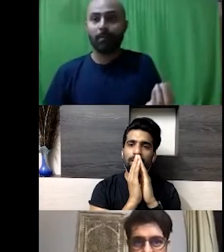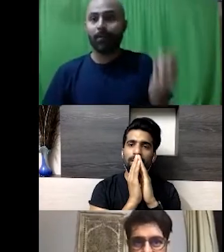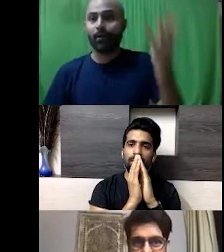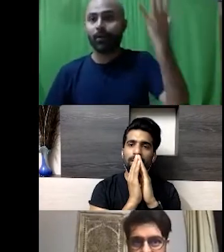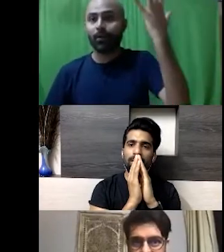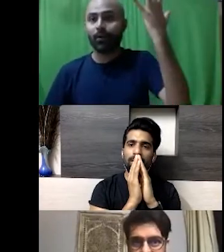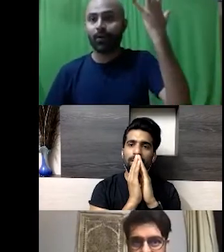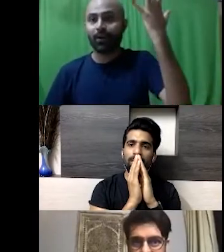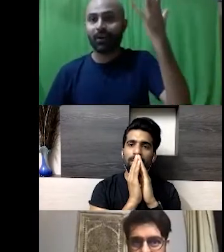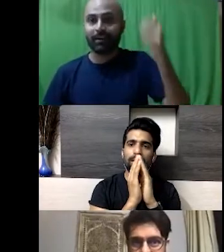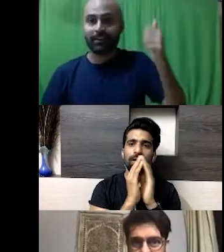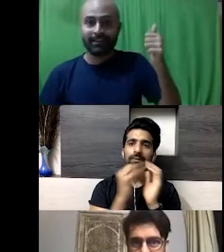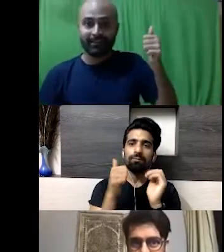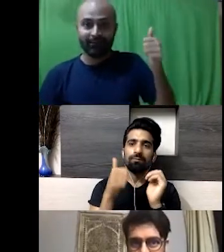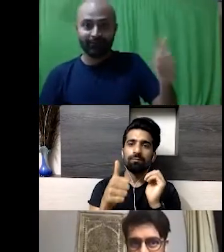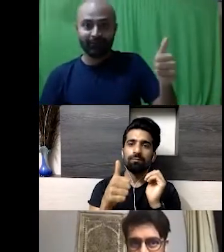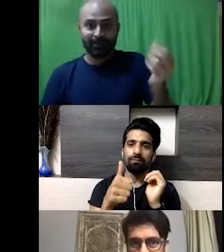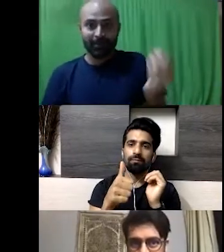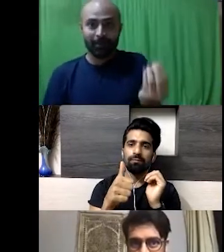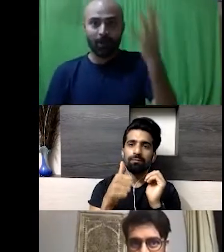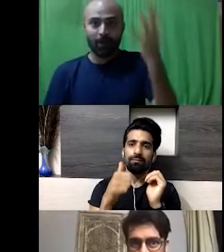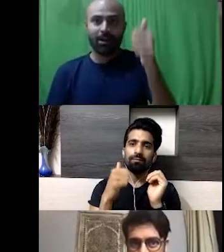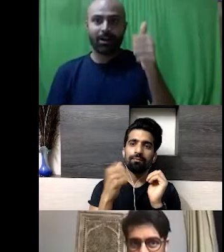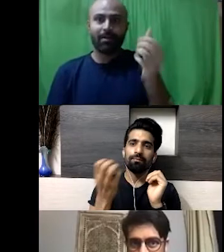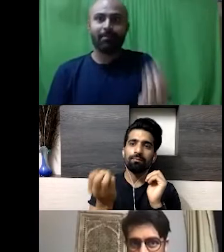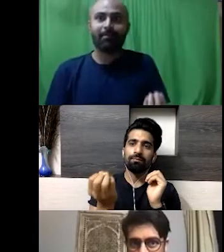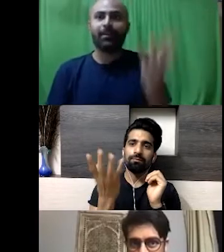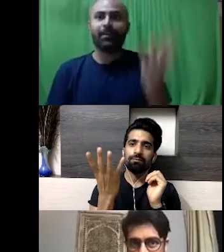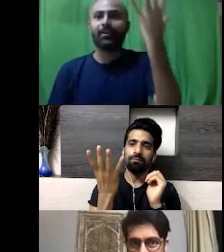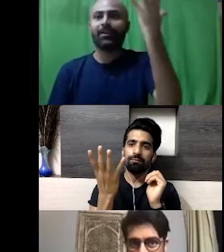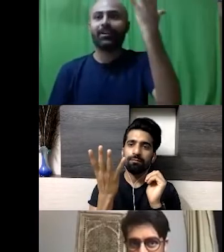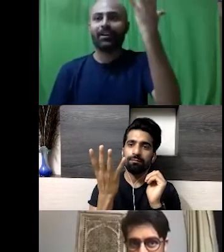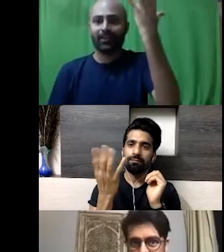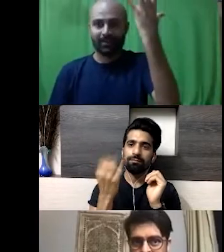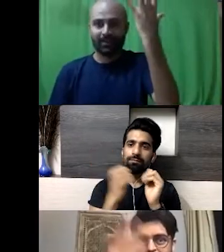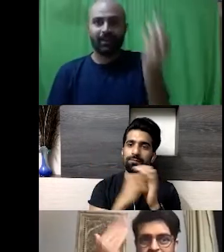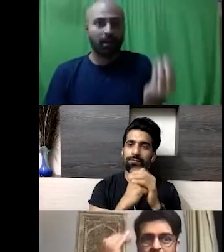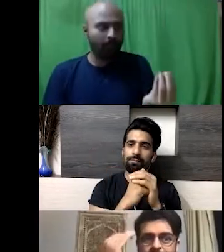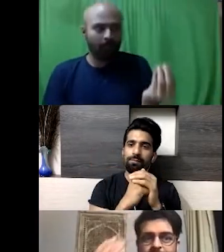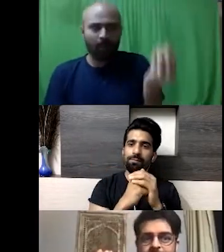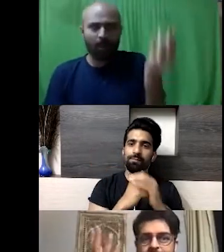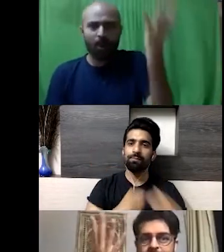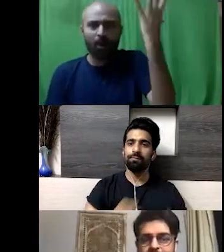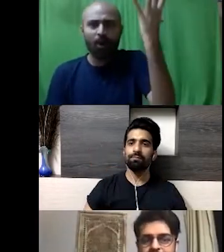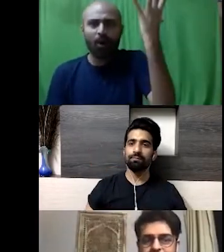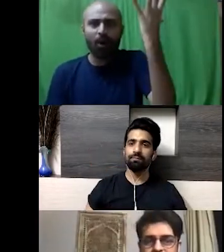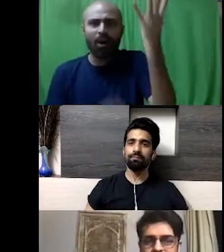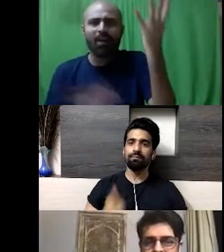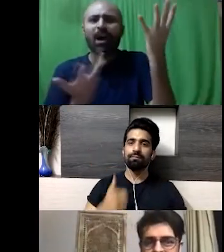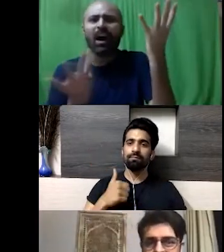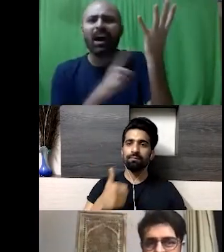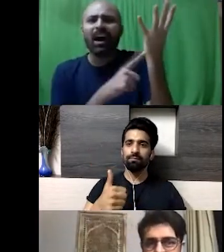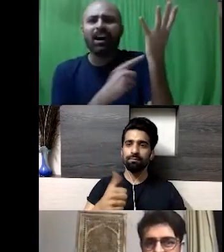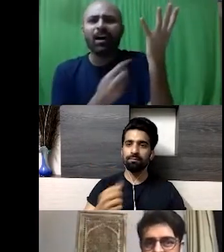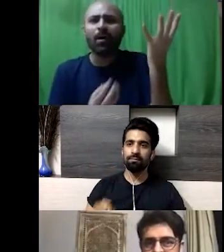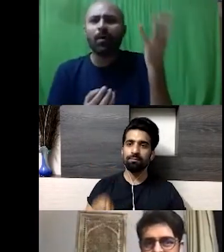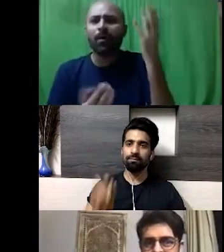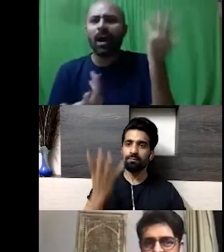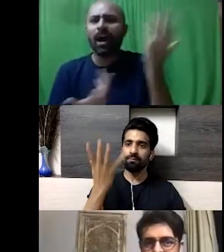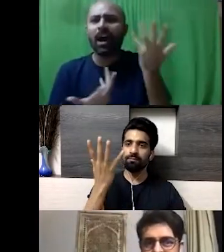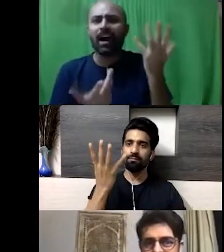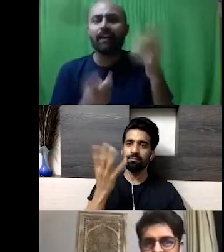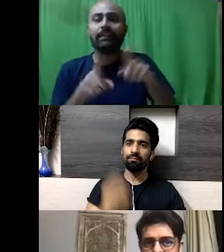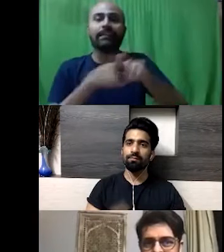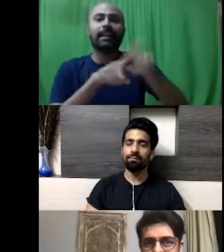Okay, good morning. This is good and this is morning. So good morning. Why morning? Why